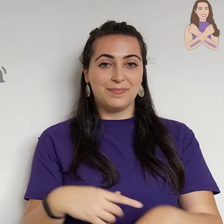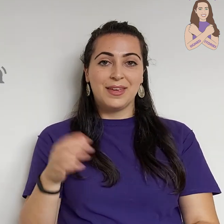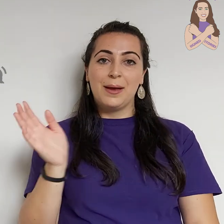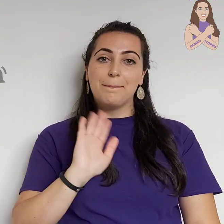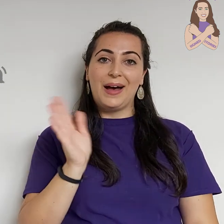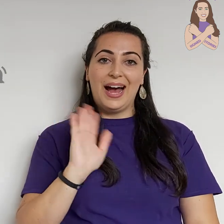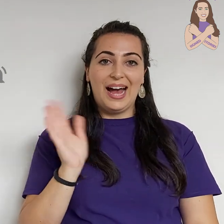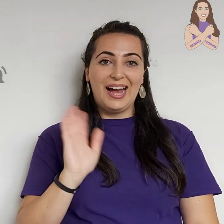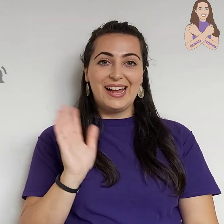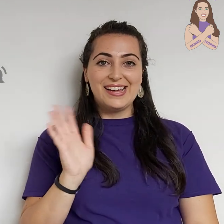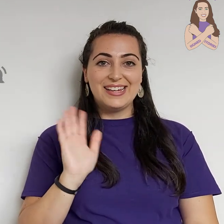Bye. Bye.